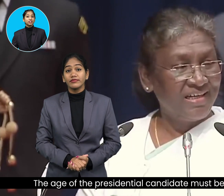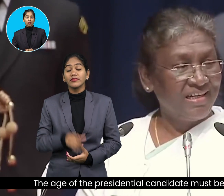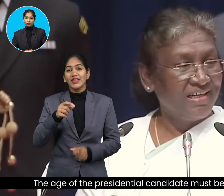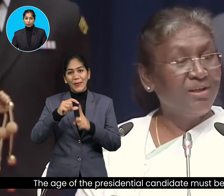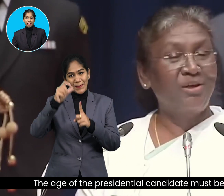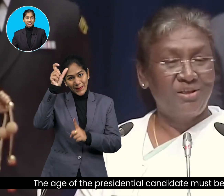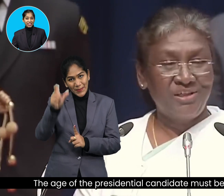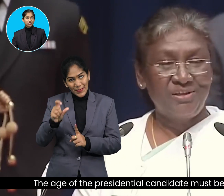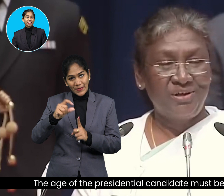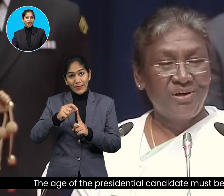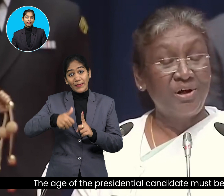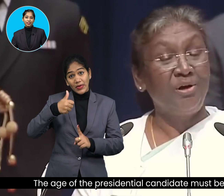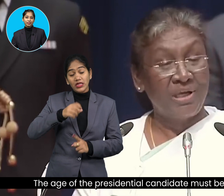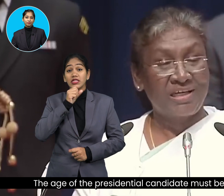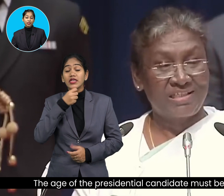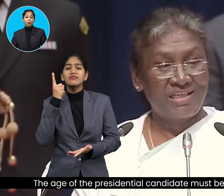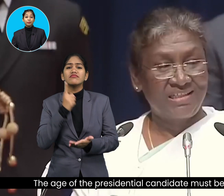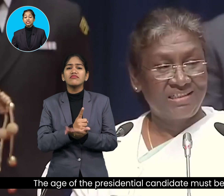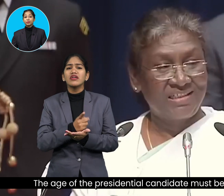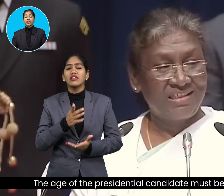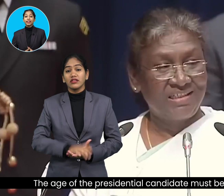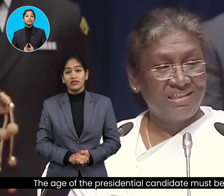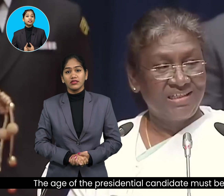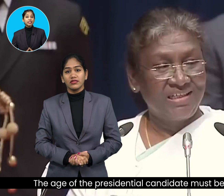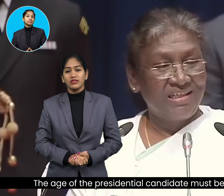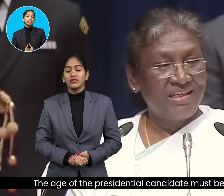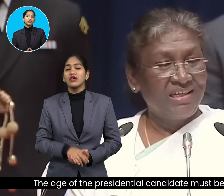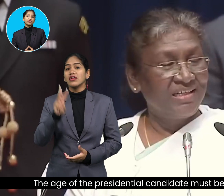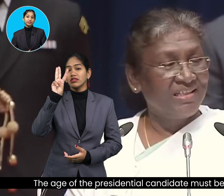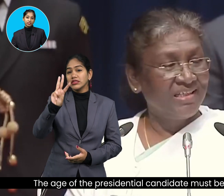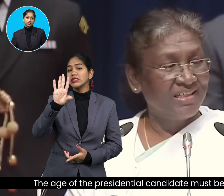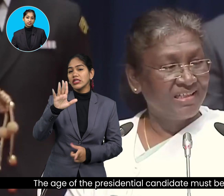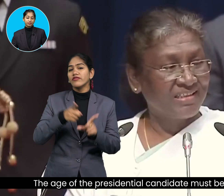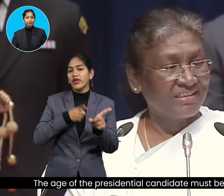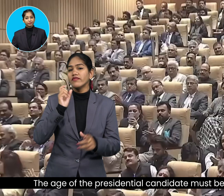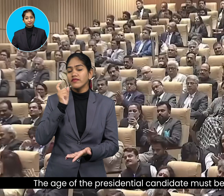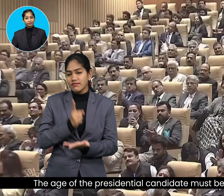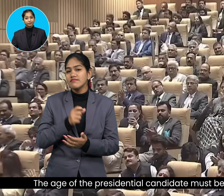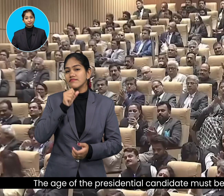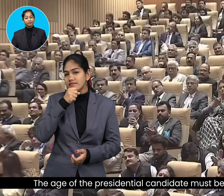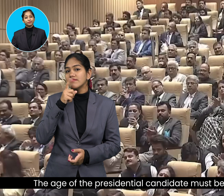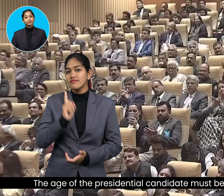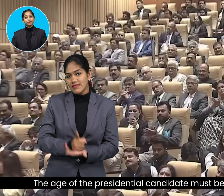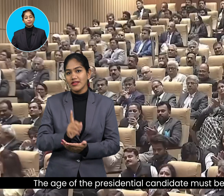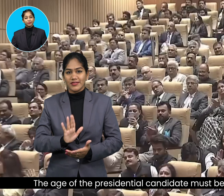The age of the presidential candidate must be at least 35 years.